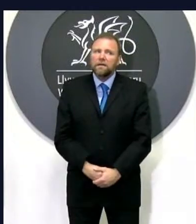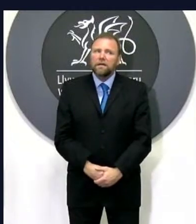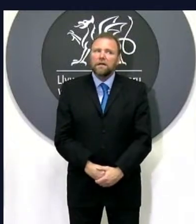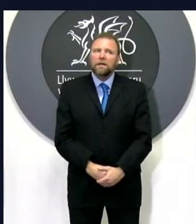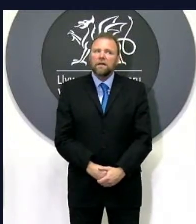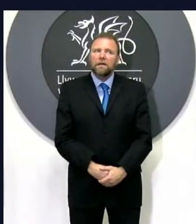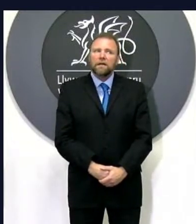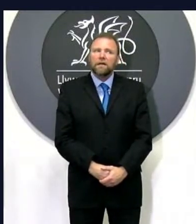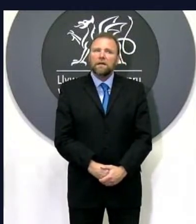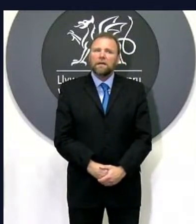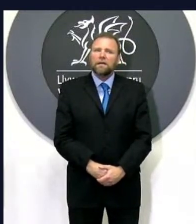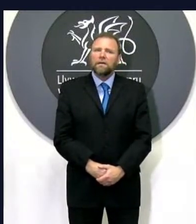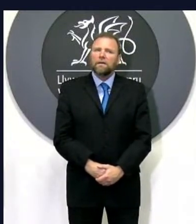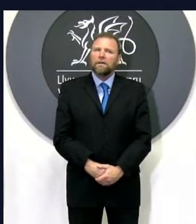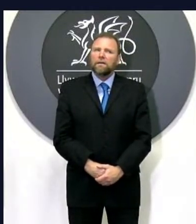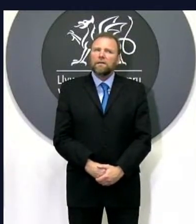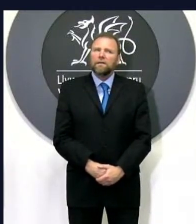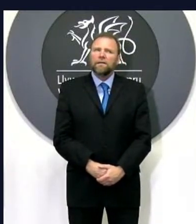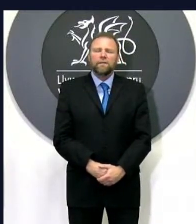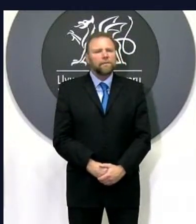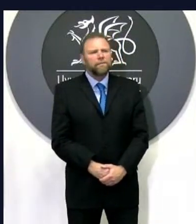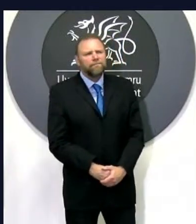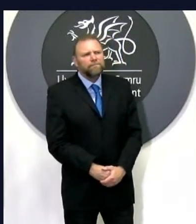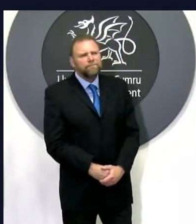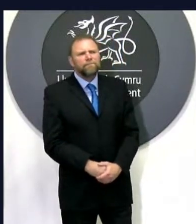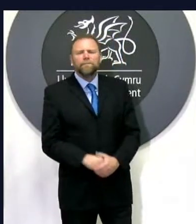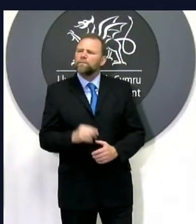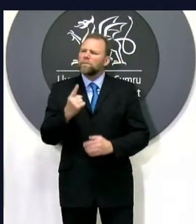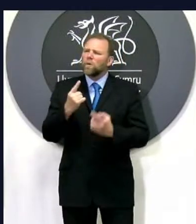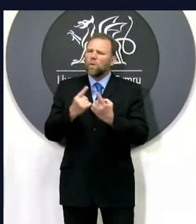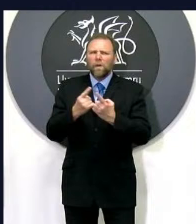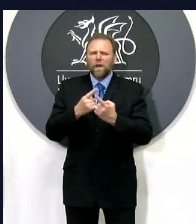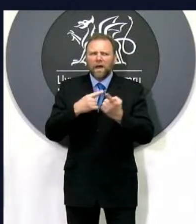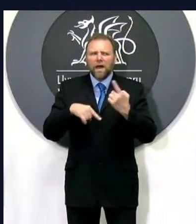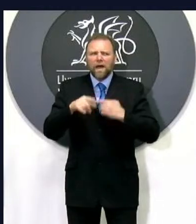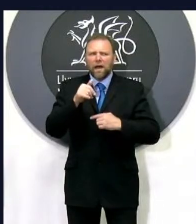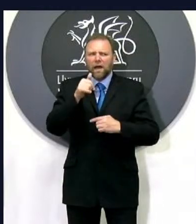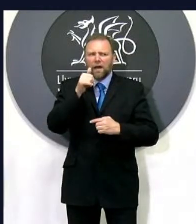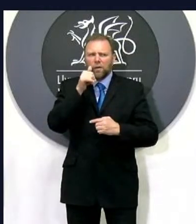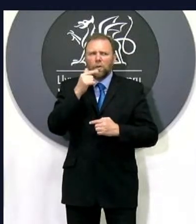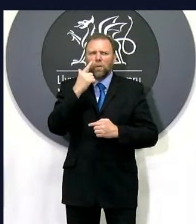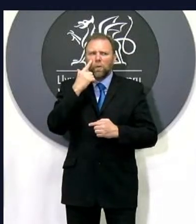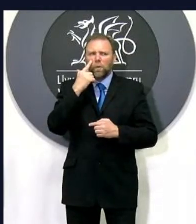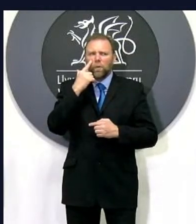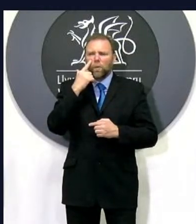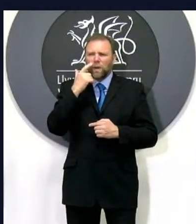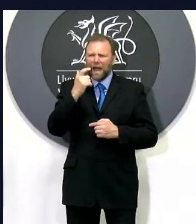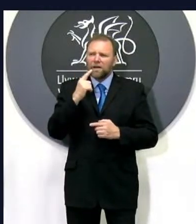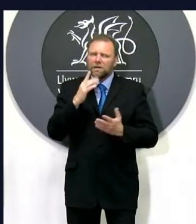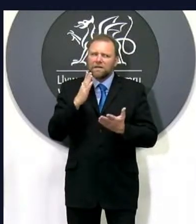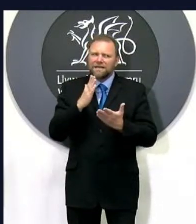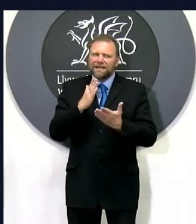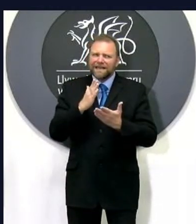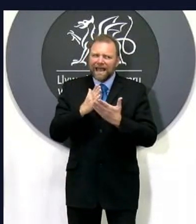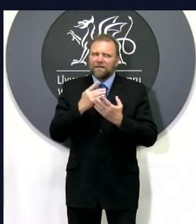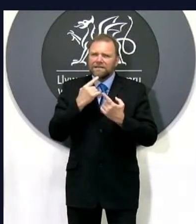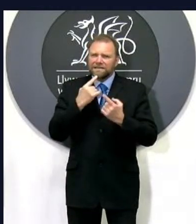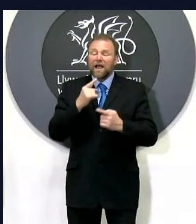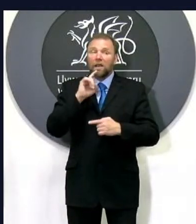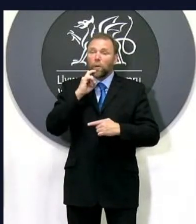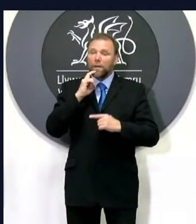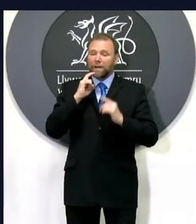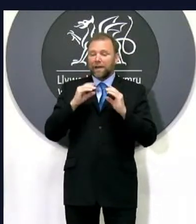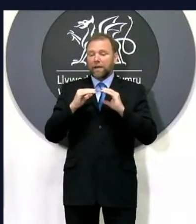that we can, I know obviously we can't always look forward to things with certainty in this pandemic, but one thing we can with certainty say is that there will be a backlog to